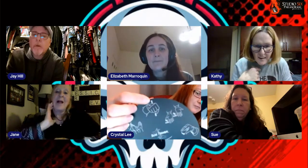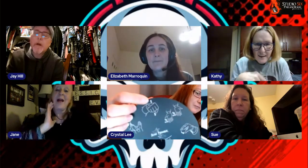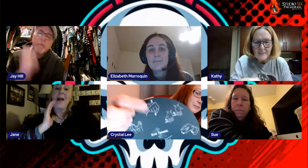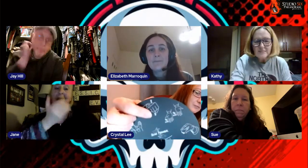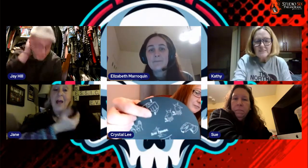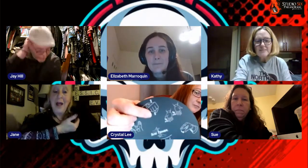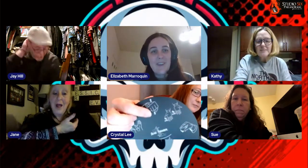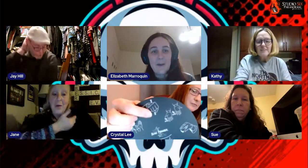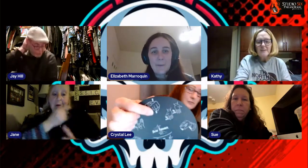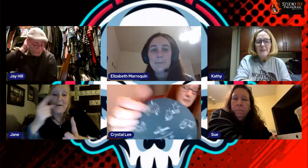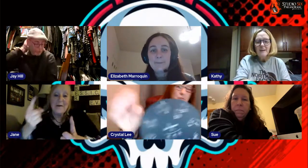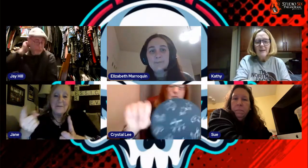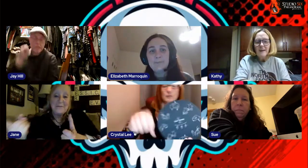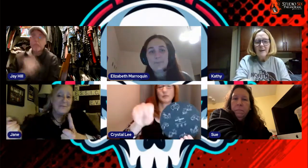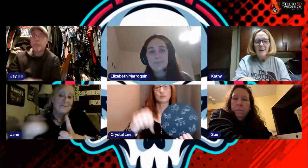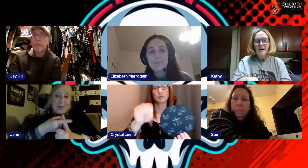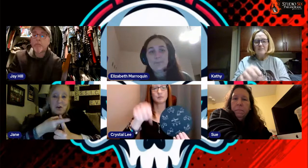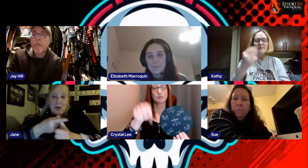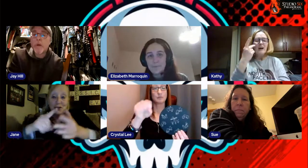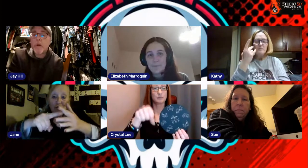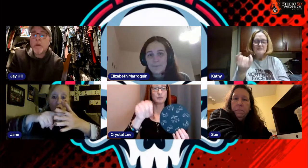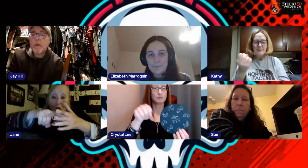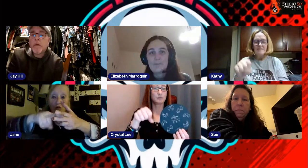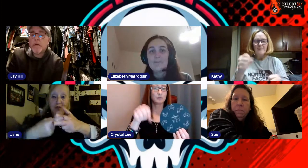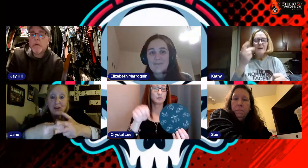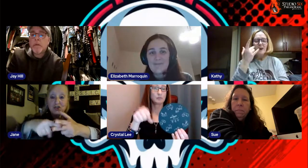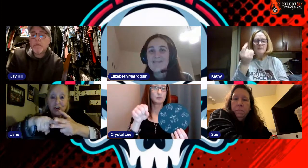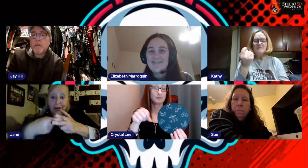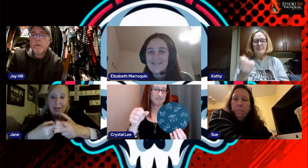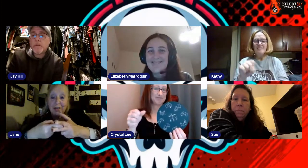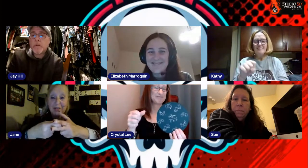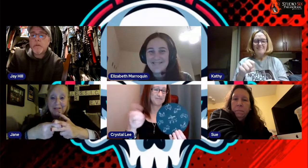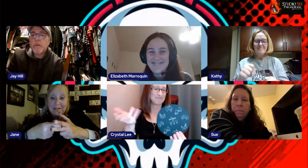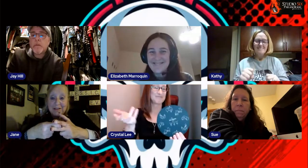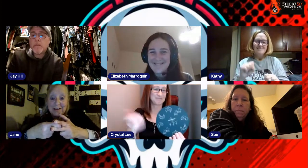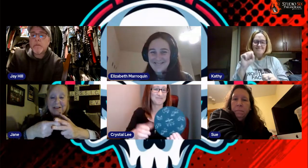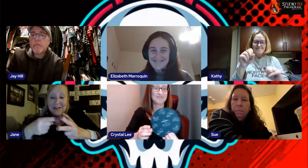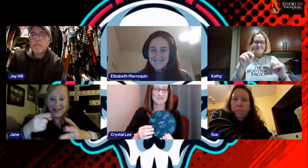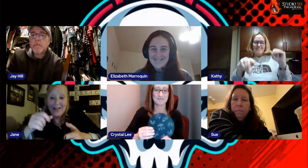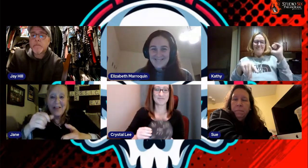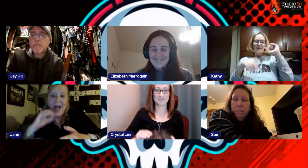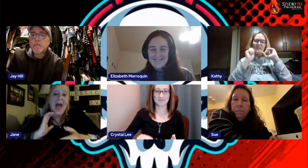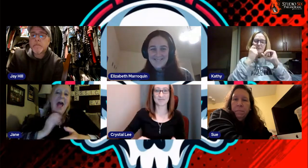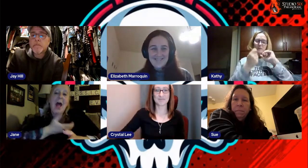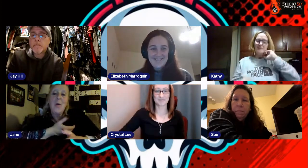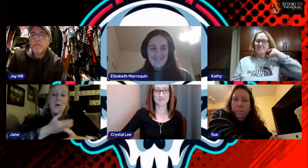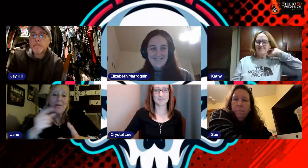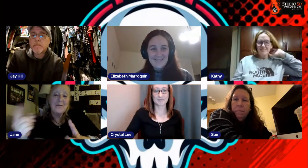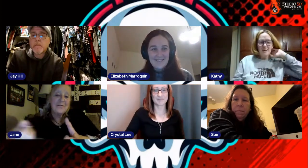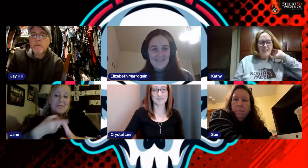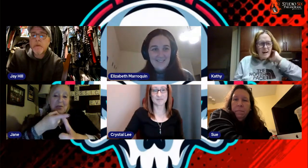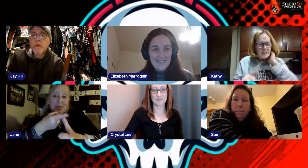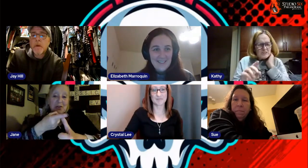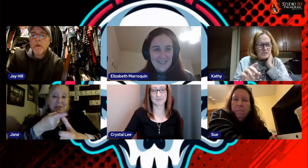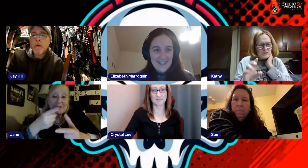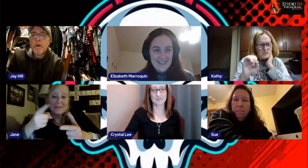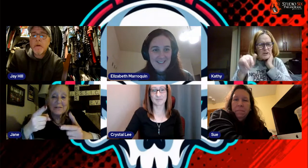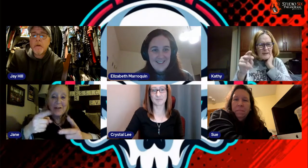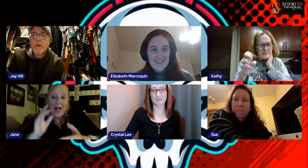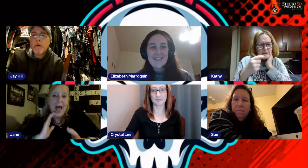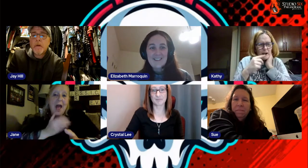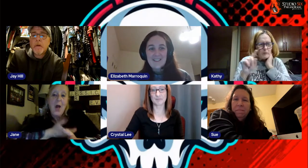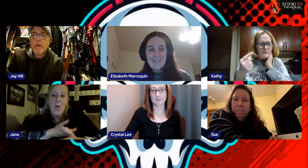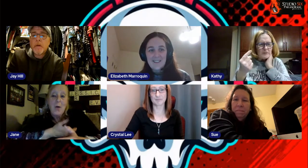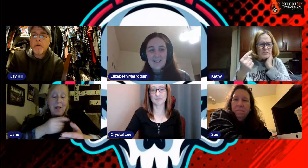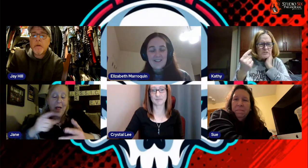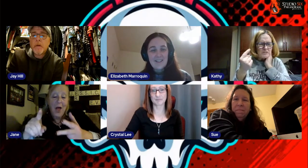Mm-hmm. Oh, okay. Yeah. I said, now we see it. Okay, now we see it. Mm-hmm. That's cool.